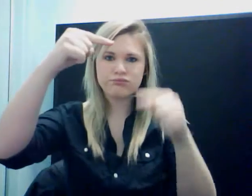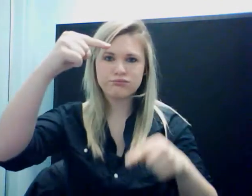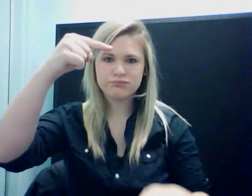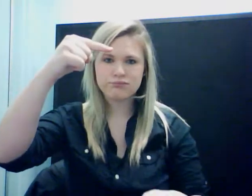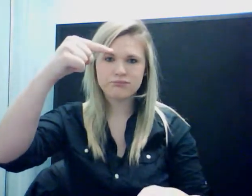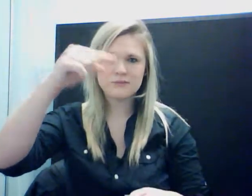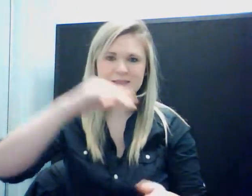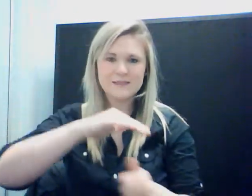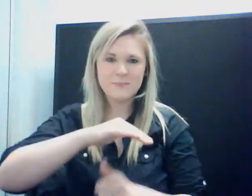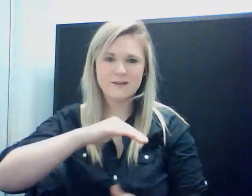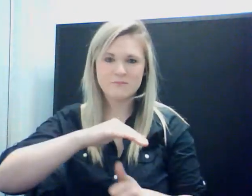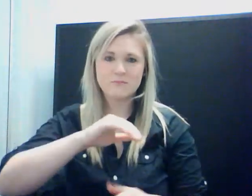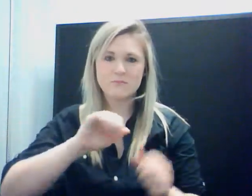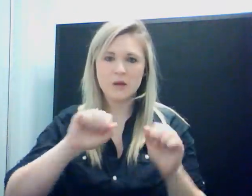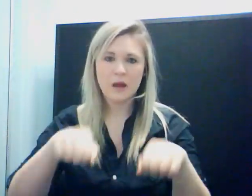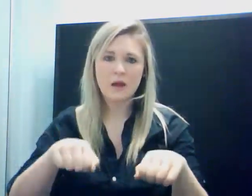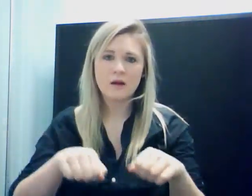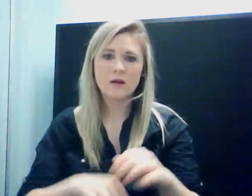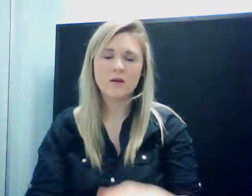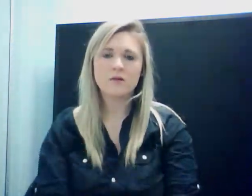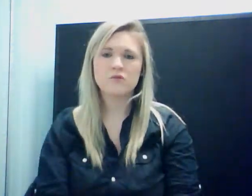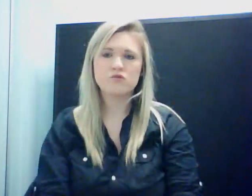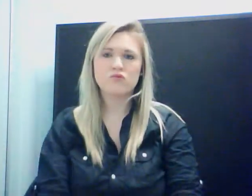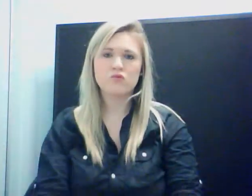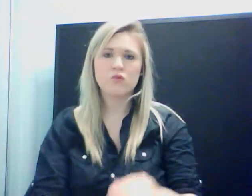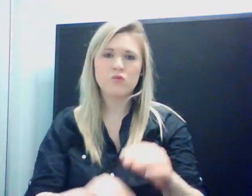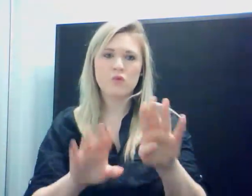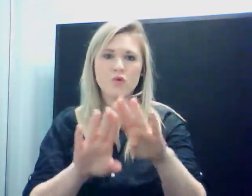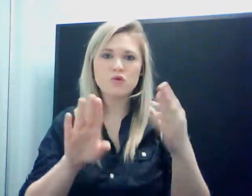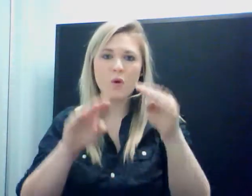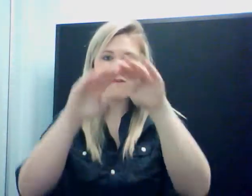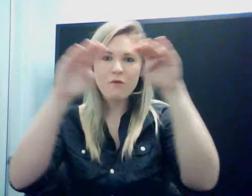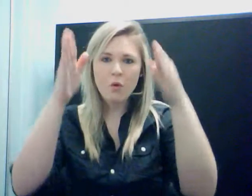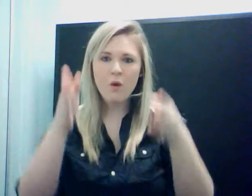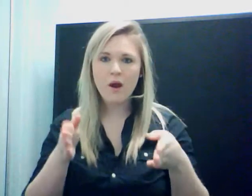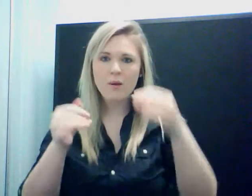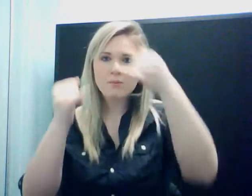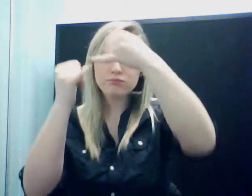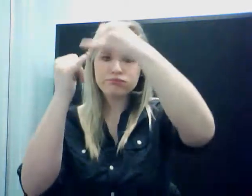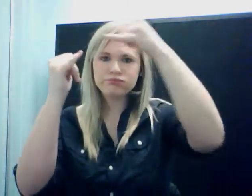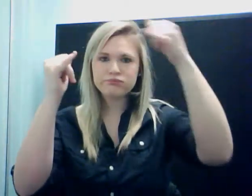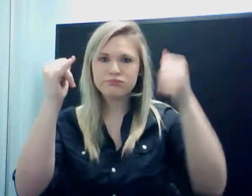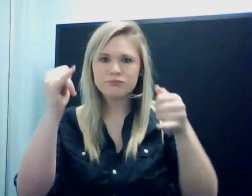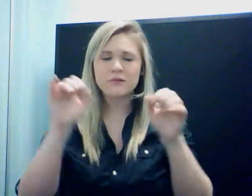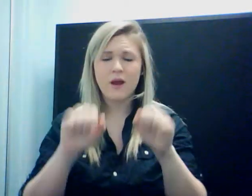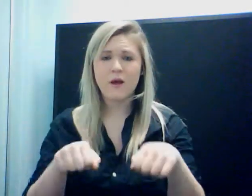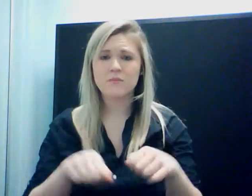above any door frame or anything like that. So that should be a easily done job.